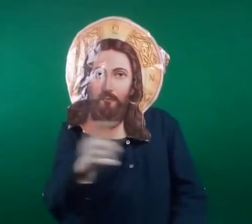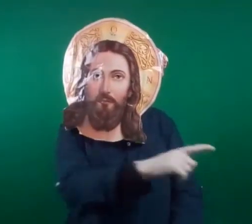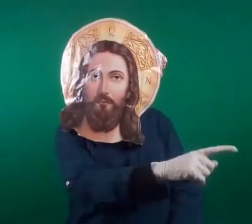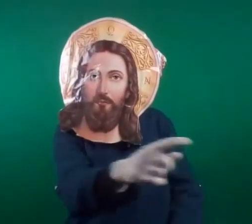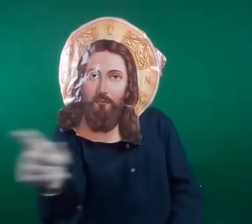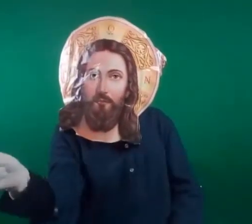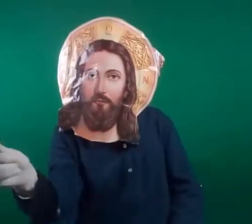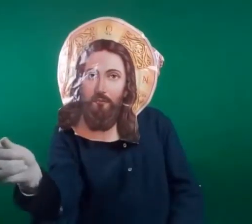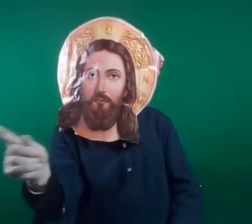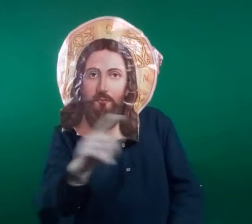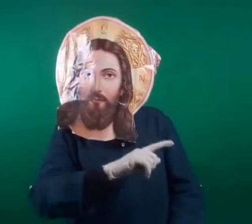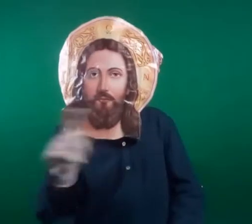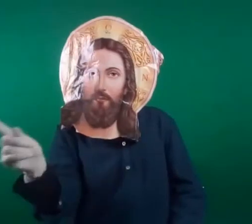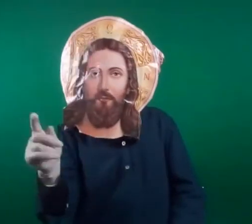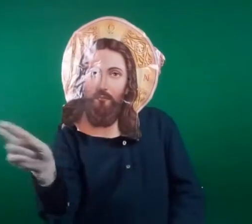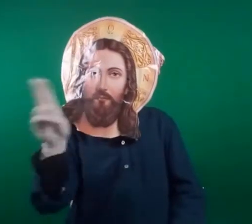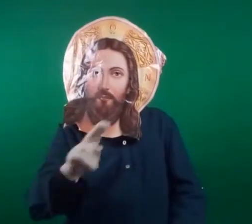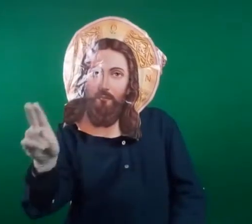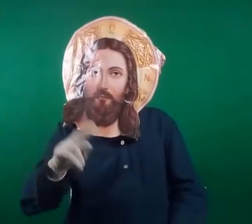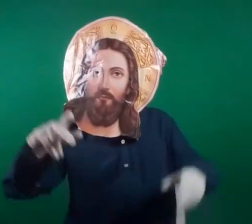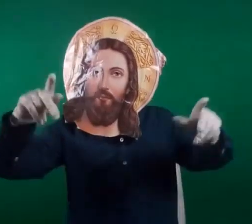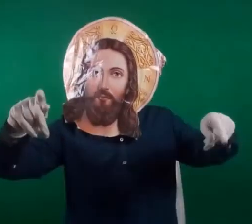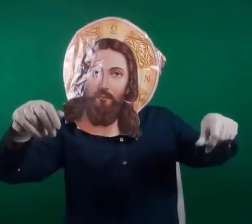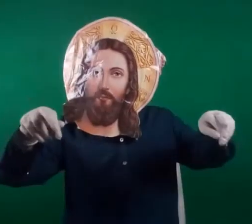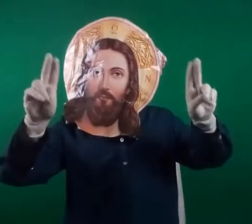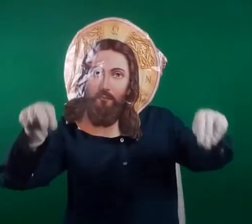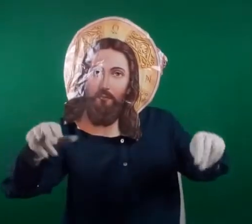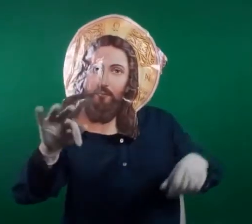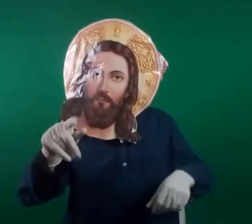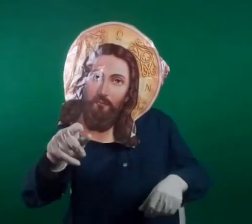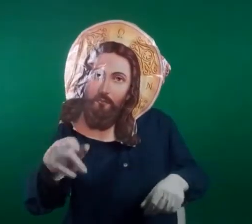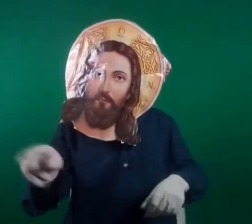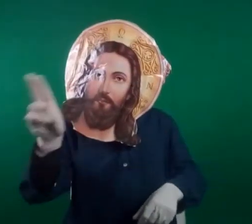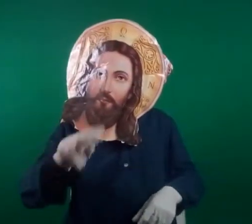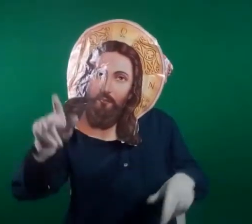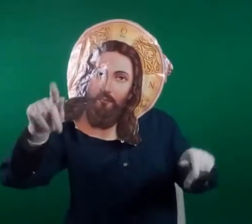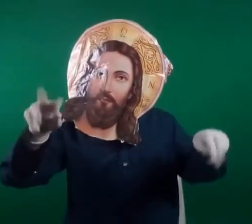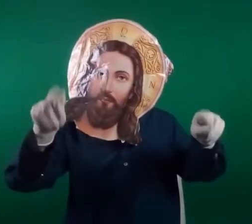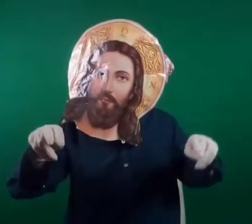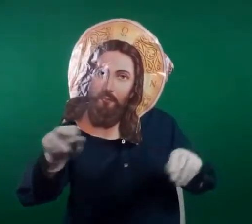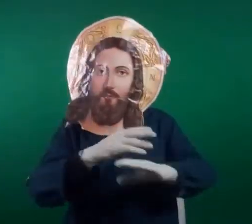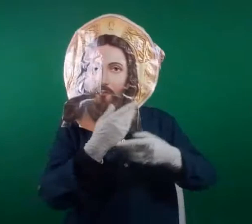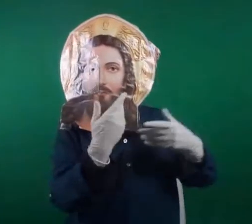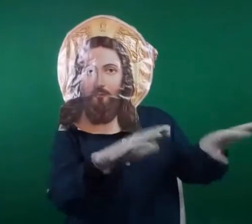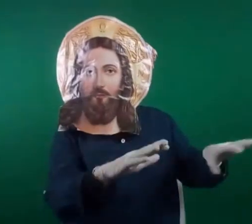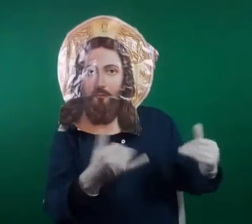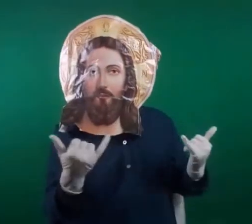all, do not entertain it. If you are involved in pornography, leave it now.